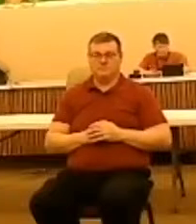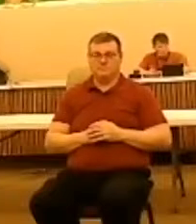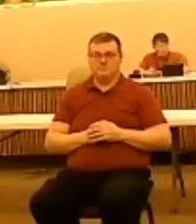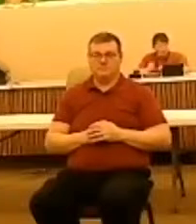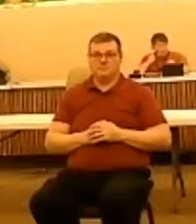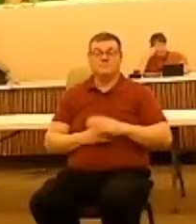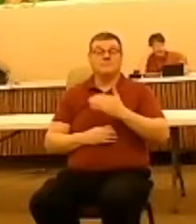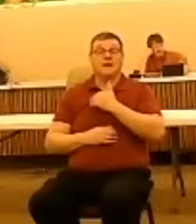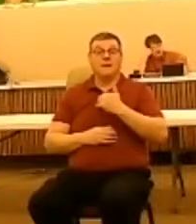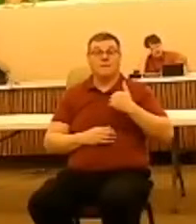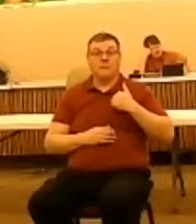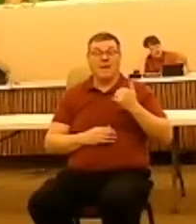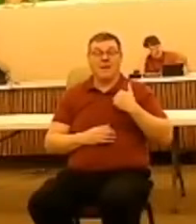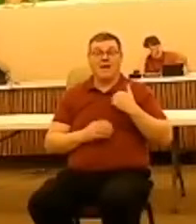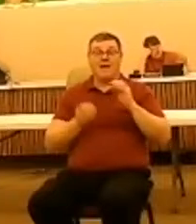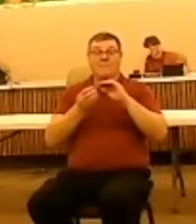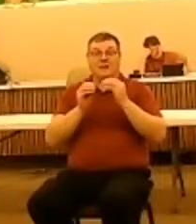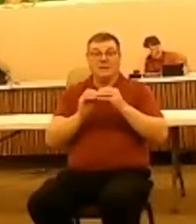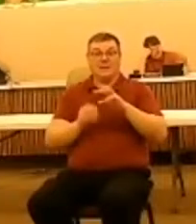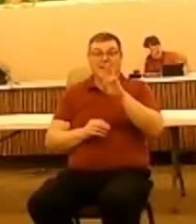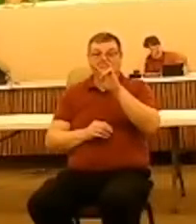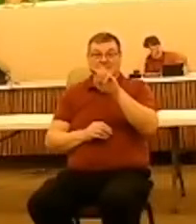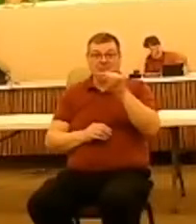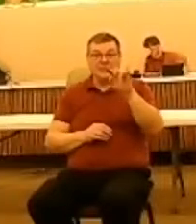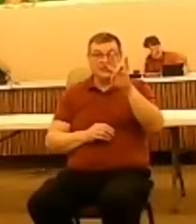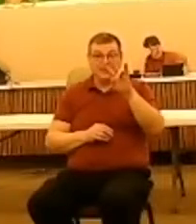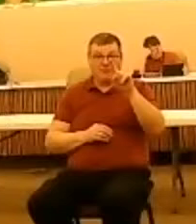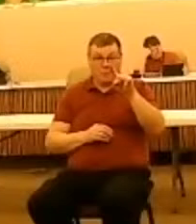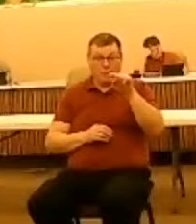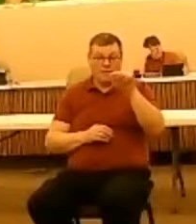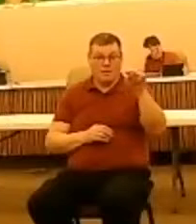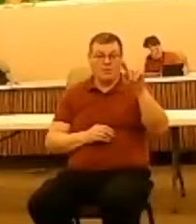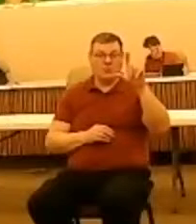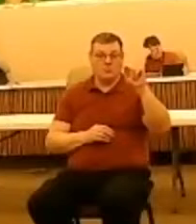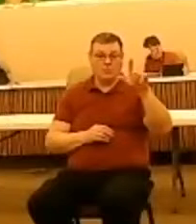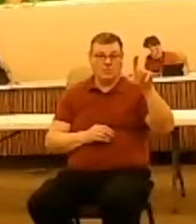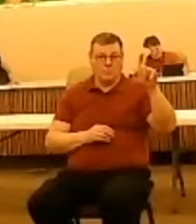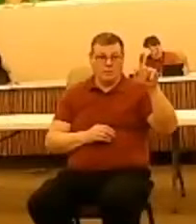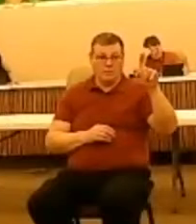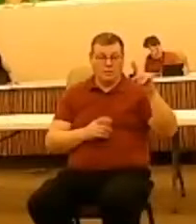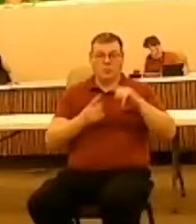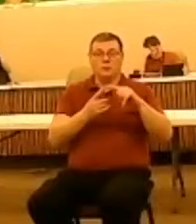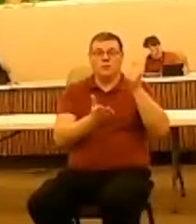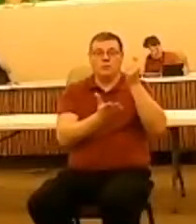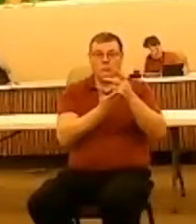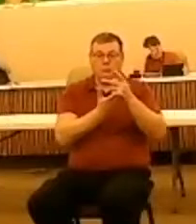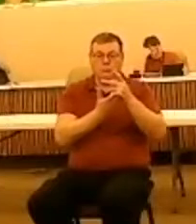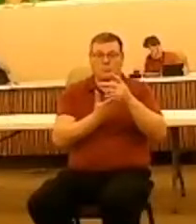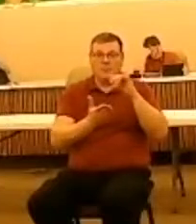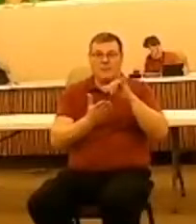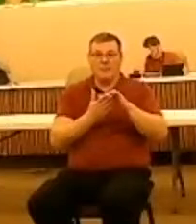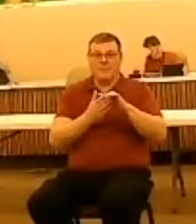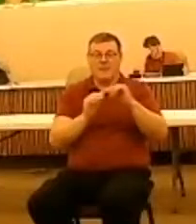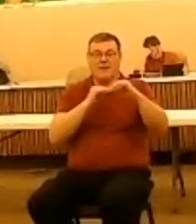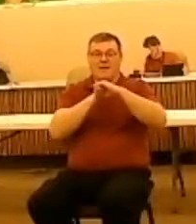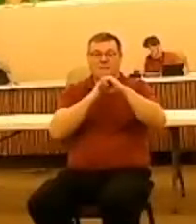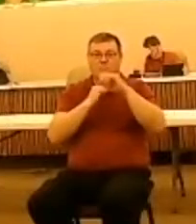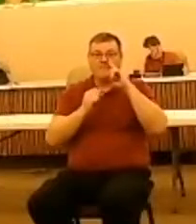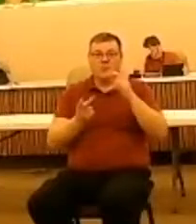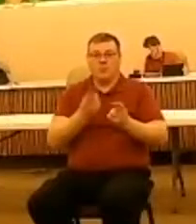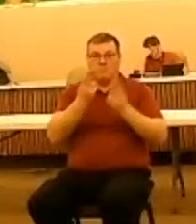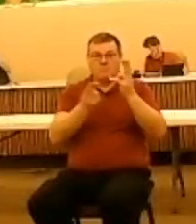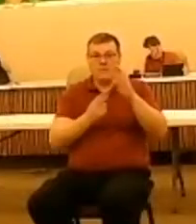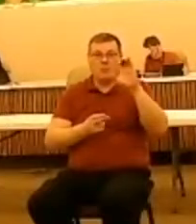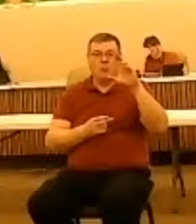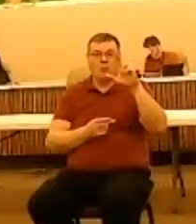Fellow board members, I have resolution 6-71, 2021 to authorize the advertisement of bids for the cul-de-sac